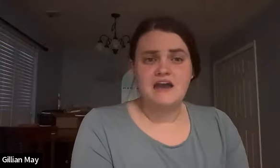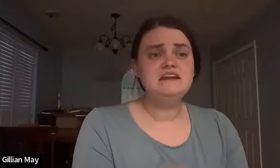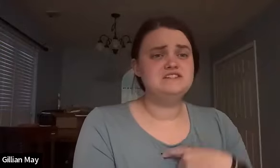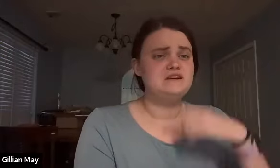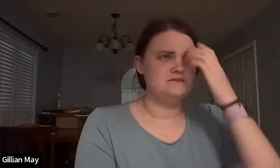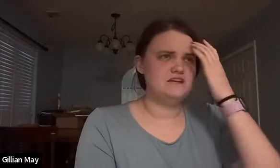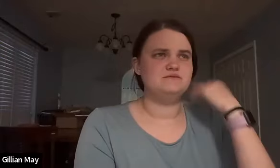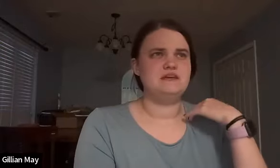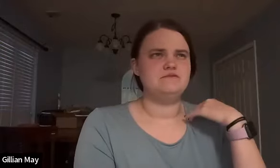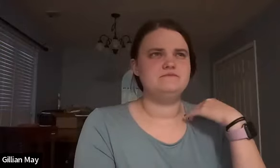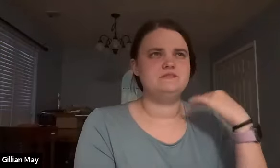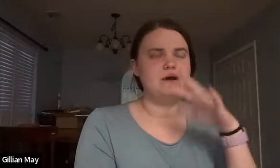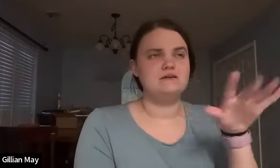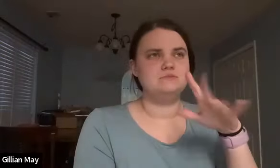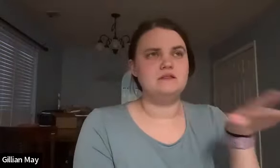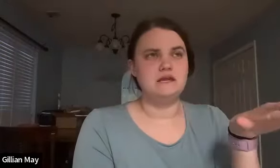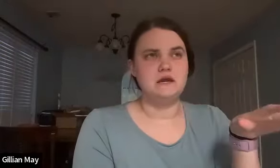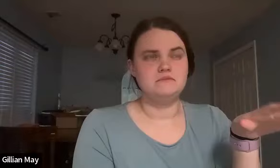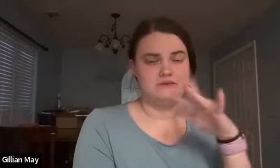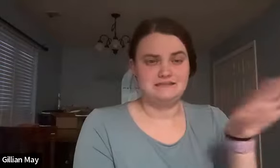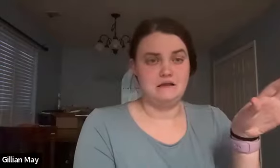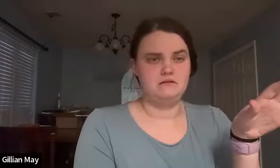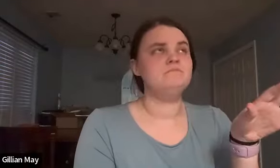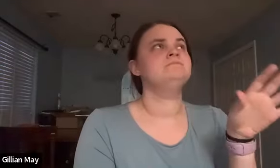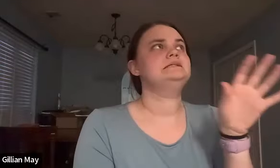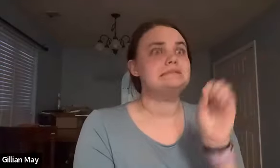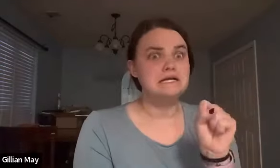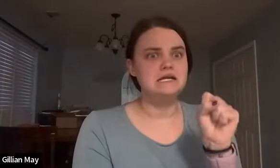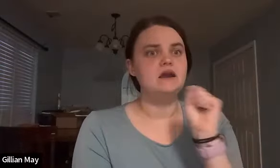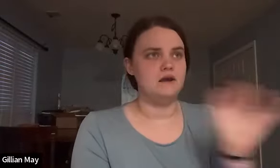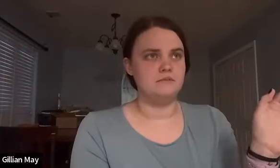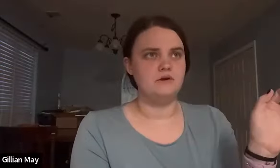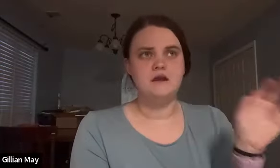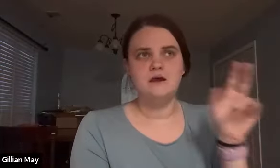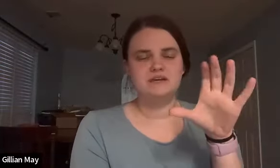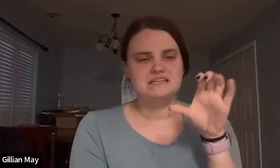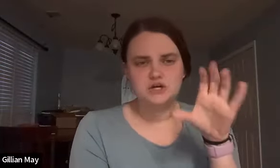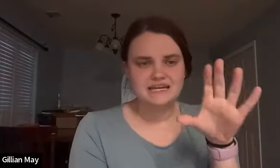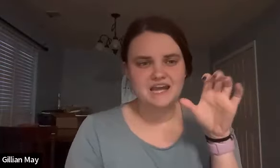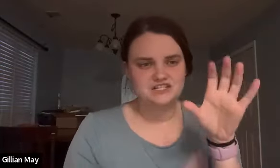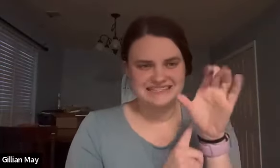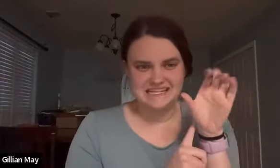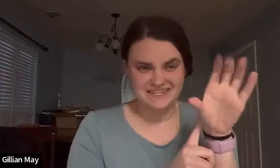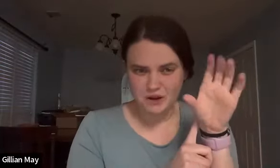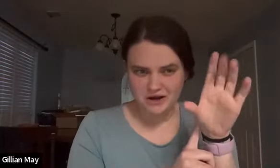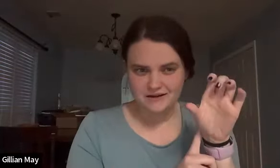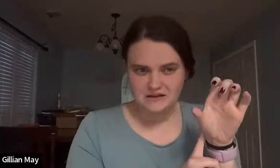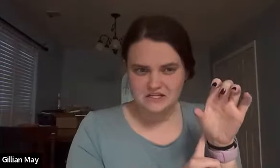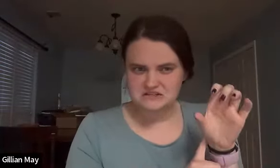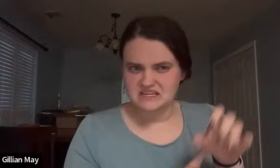had to do that a few times when they were spelling a number, signing a number, because I couldn't catch this part. So I was like,